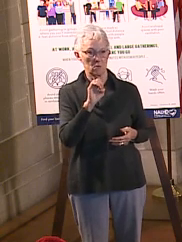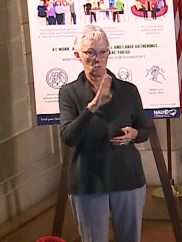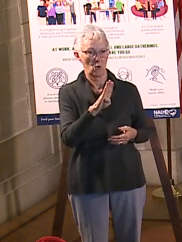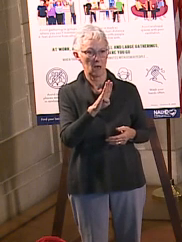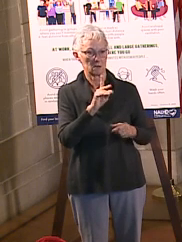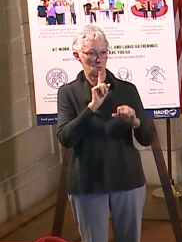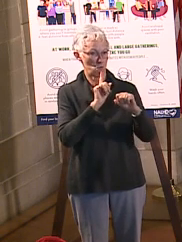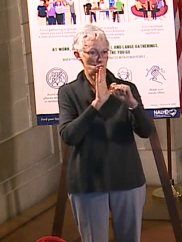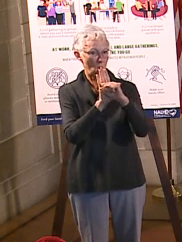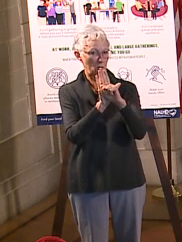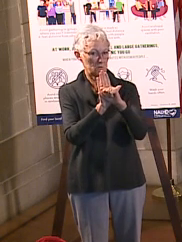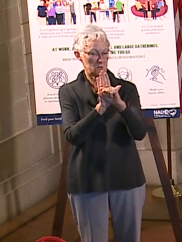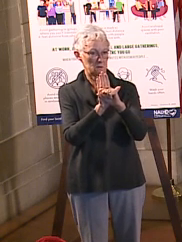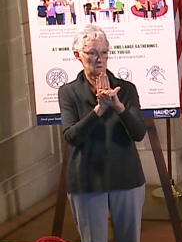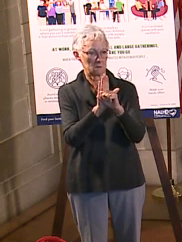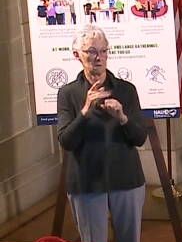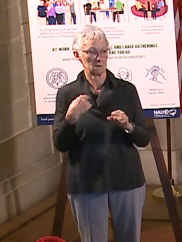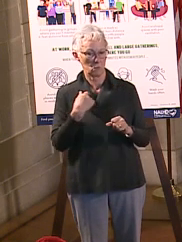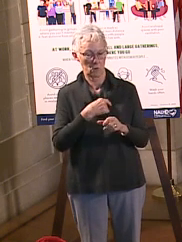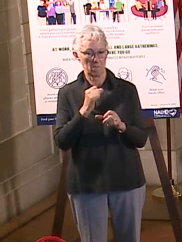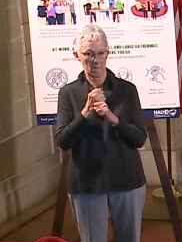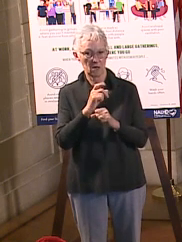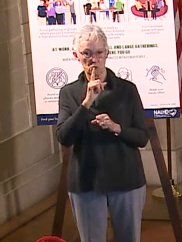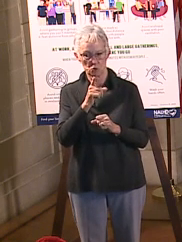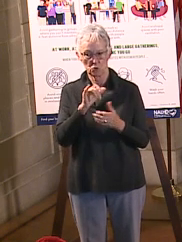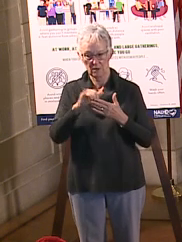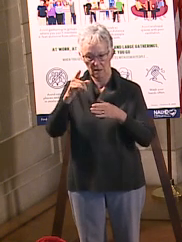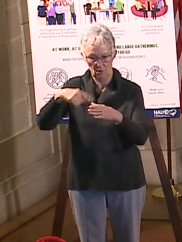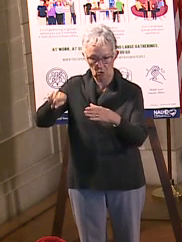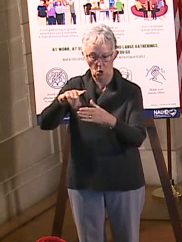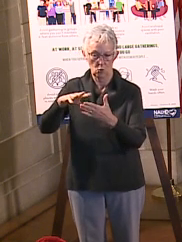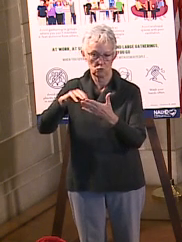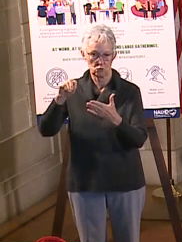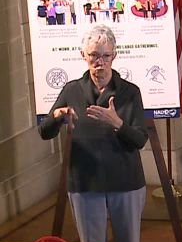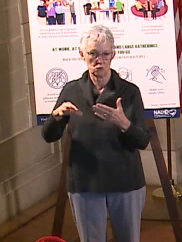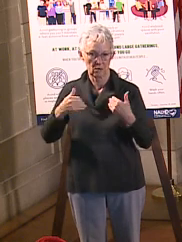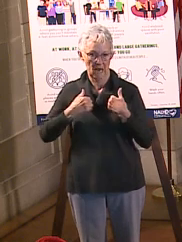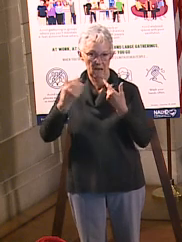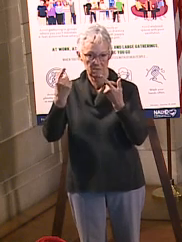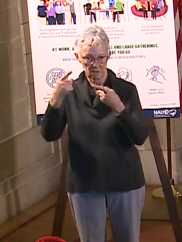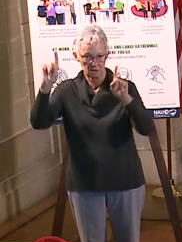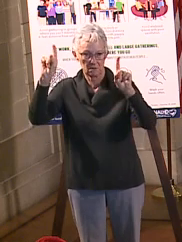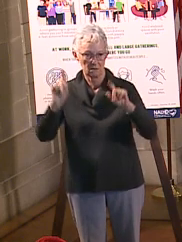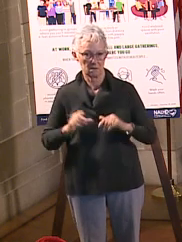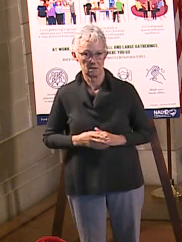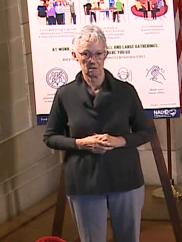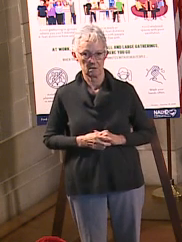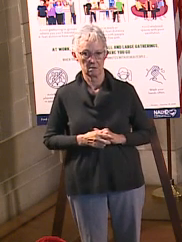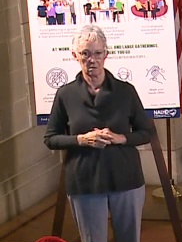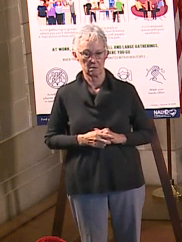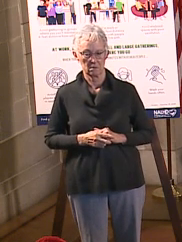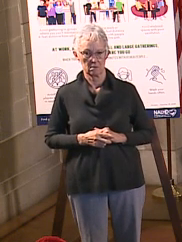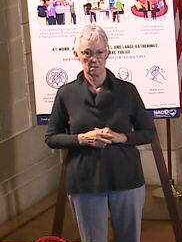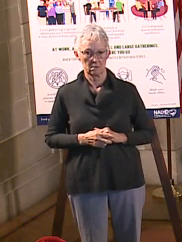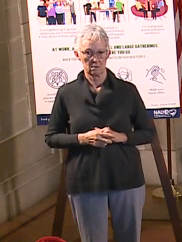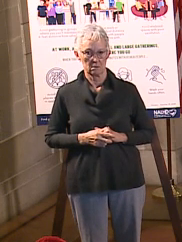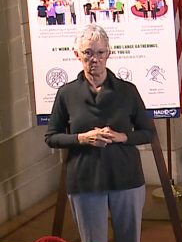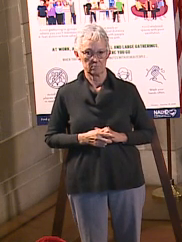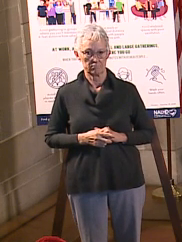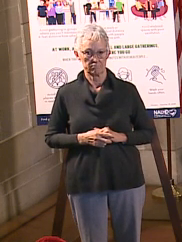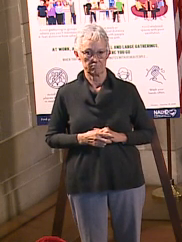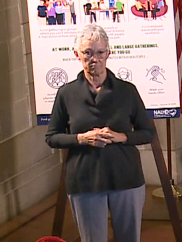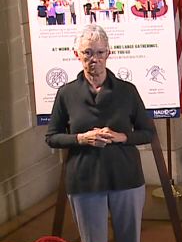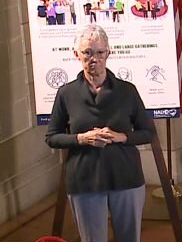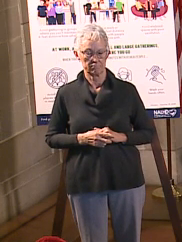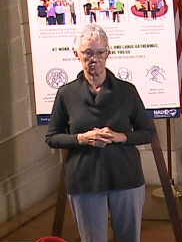everything we can to make them successful. And can you kind of go back on why you think Nebraska is a